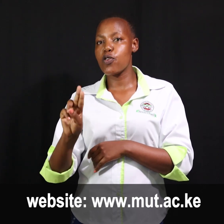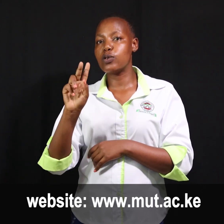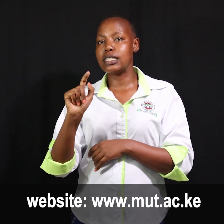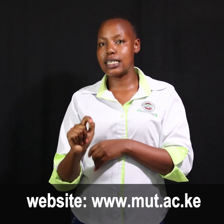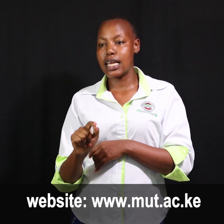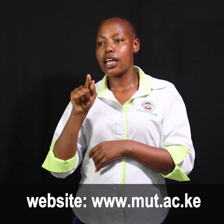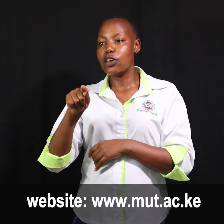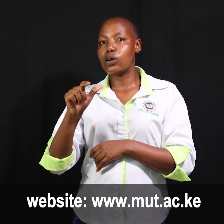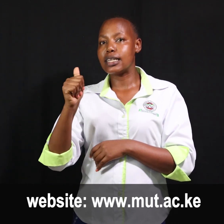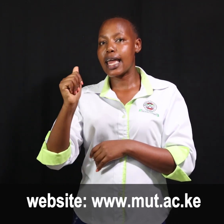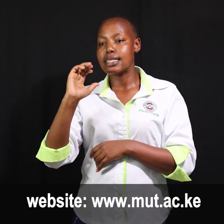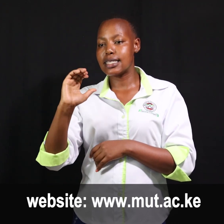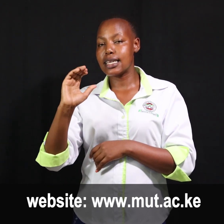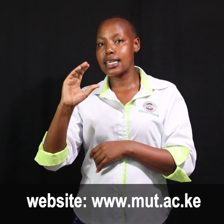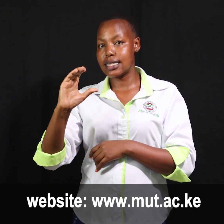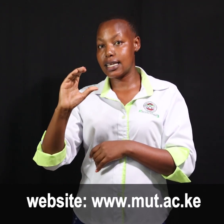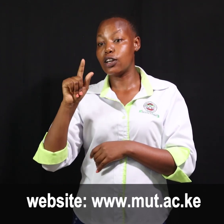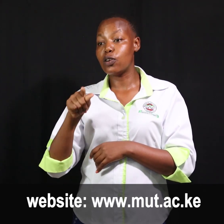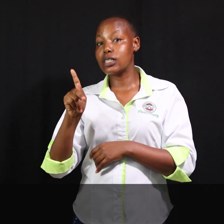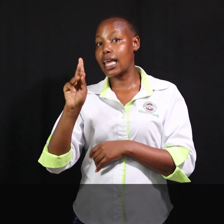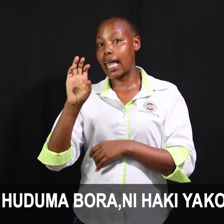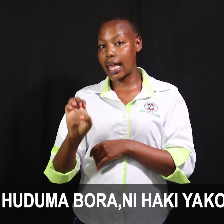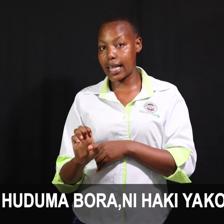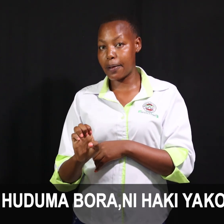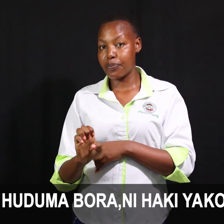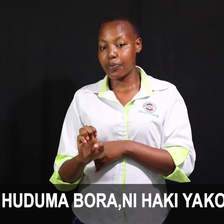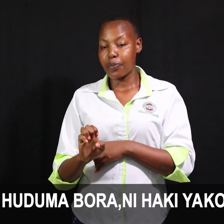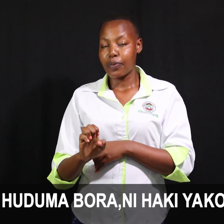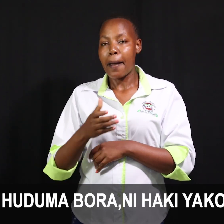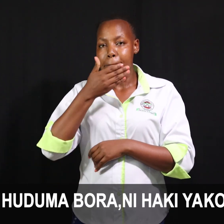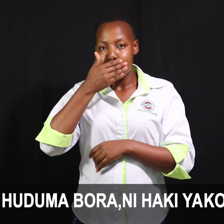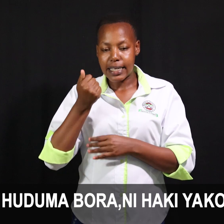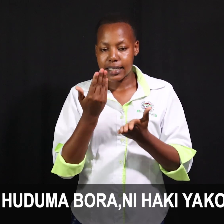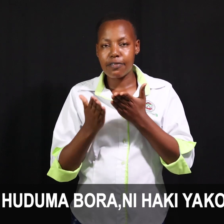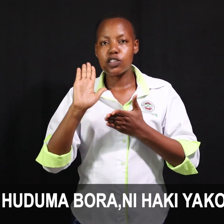www.mut.ac.ke. Huduma bora ni haki yako.